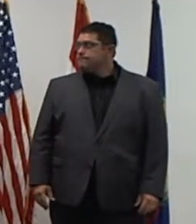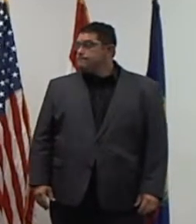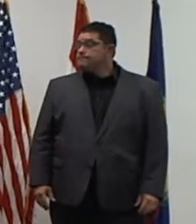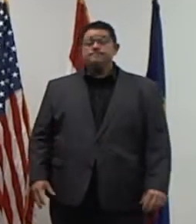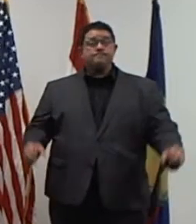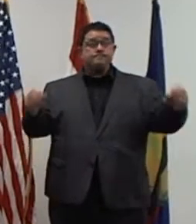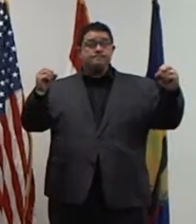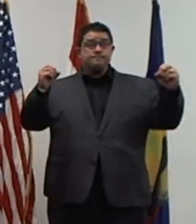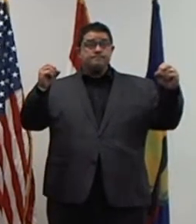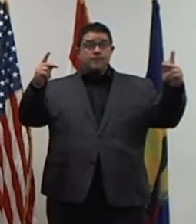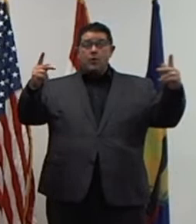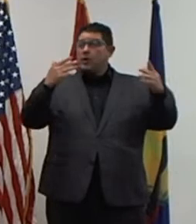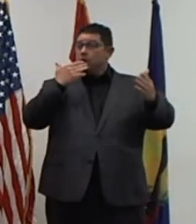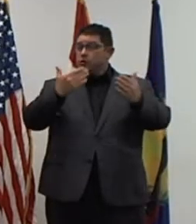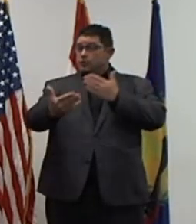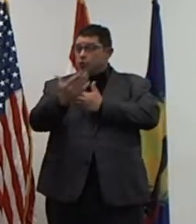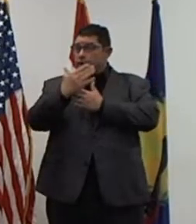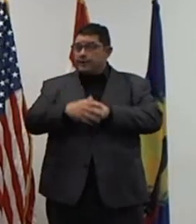Okay, good morning.